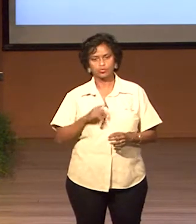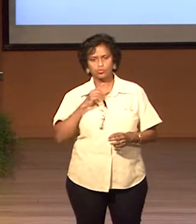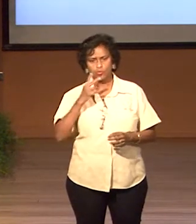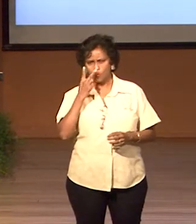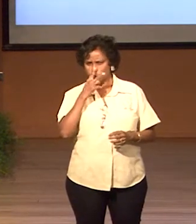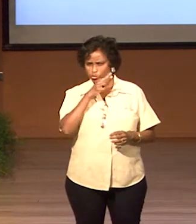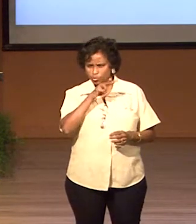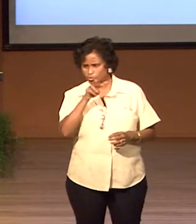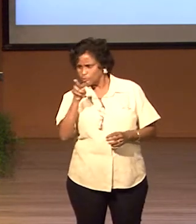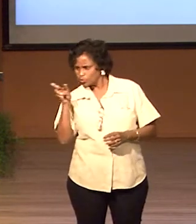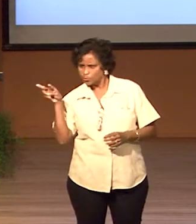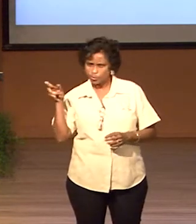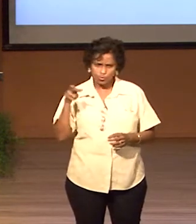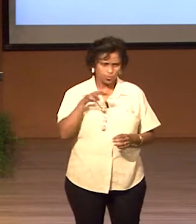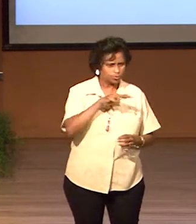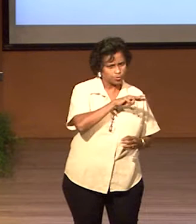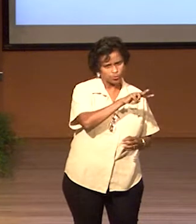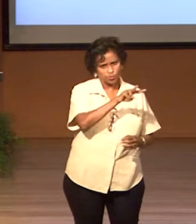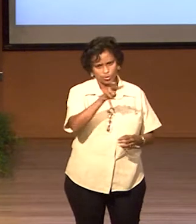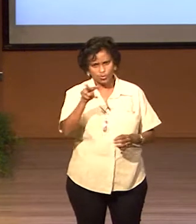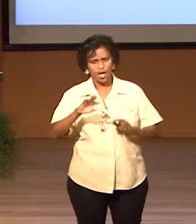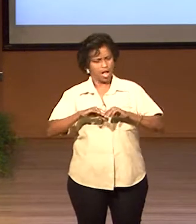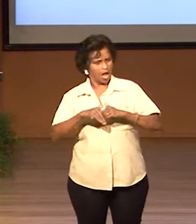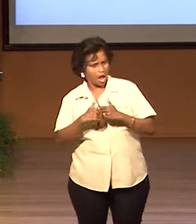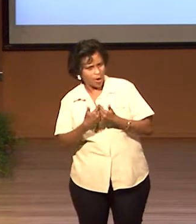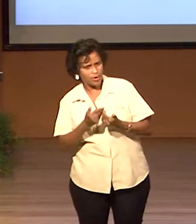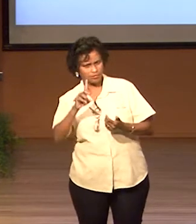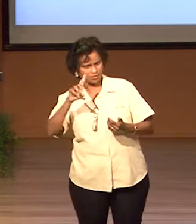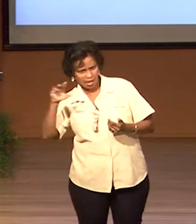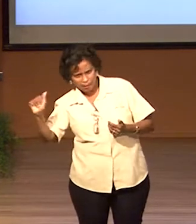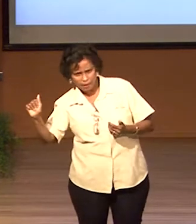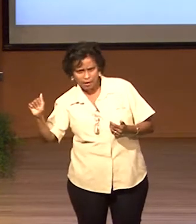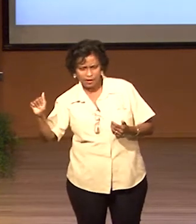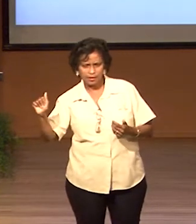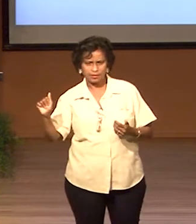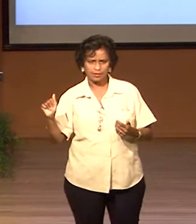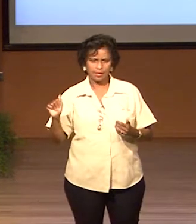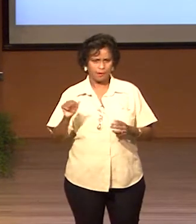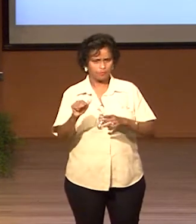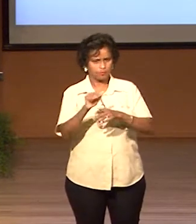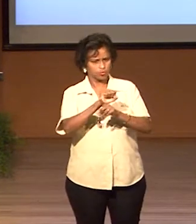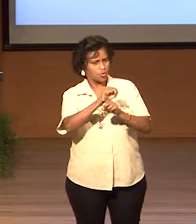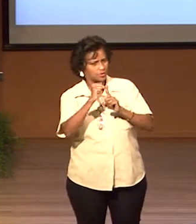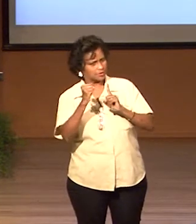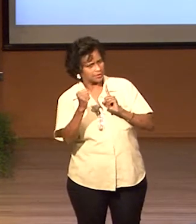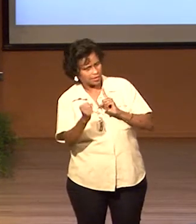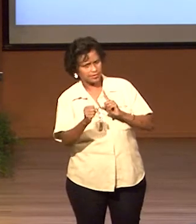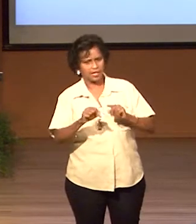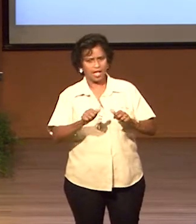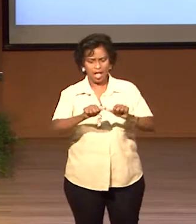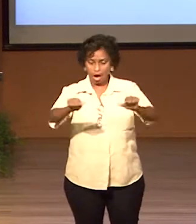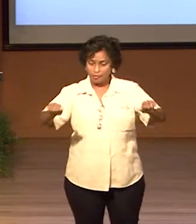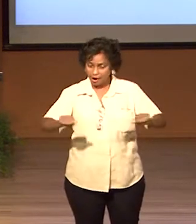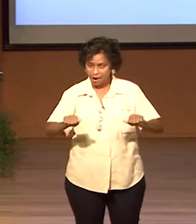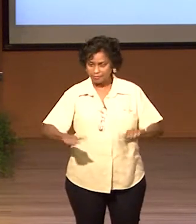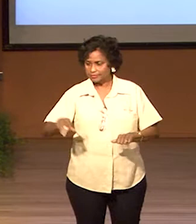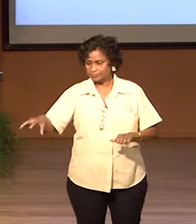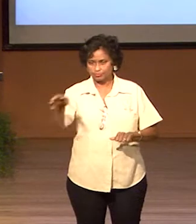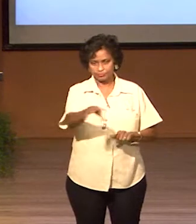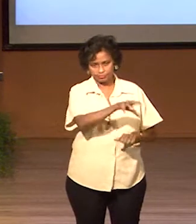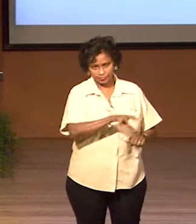put disability purely in the social frame. And she suggests that